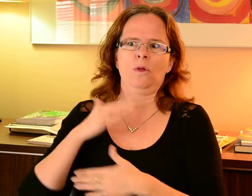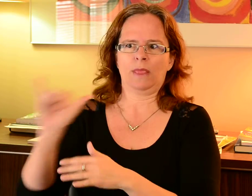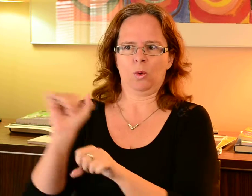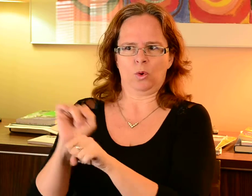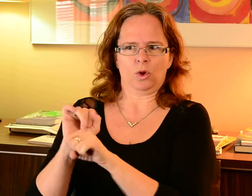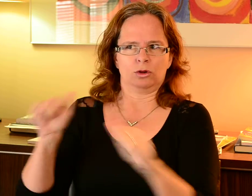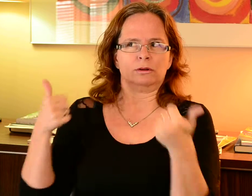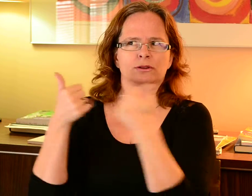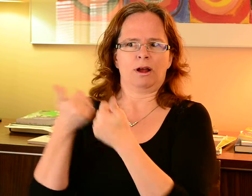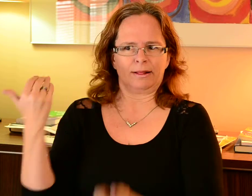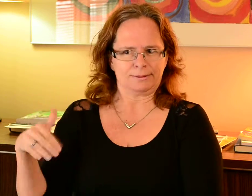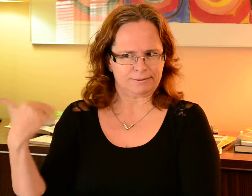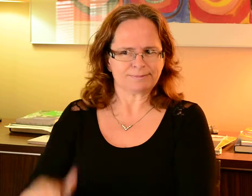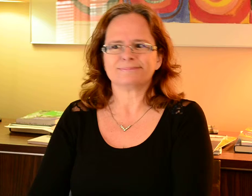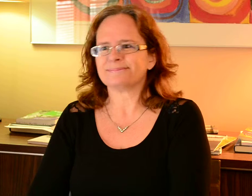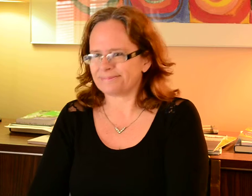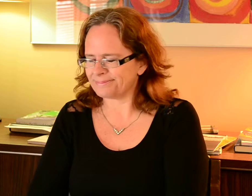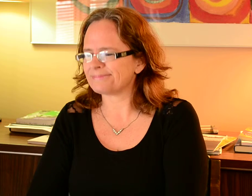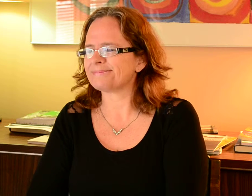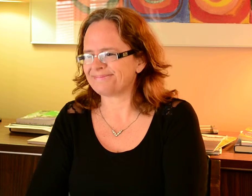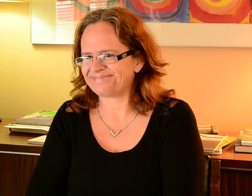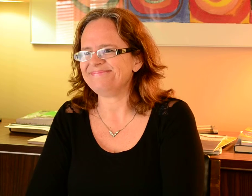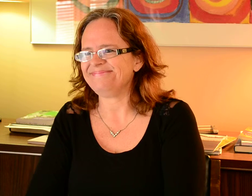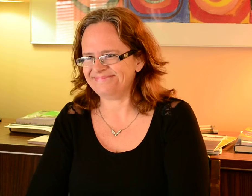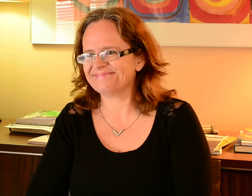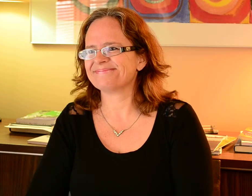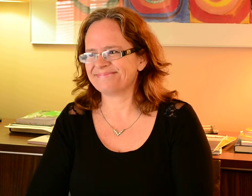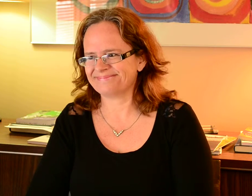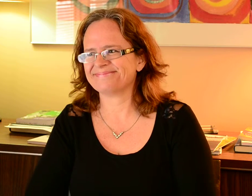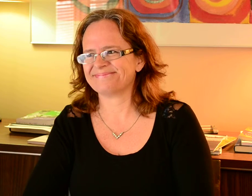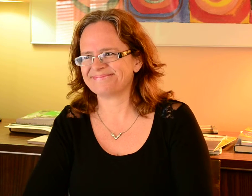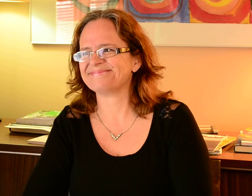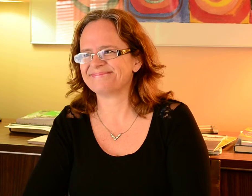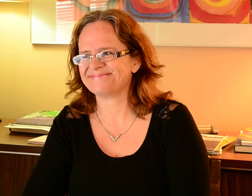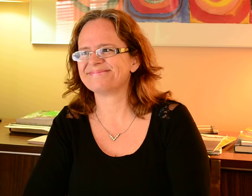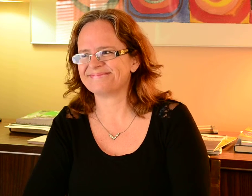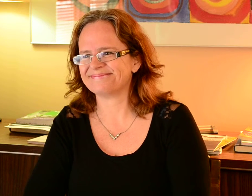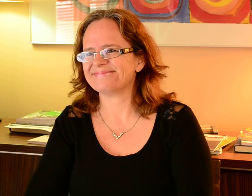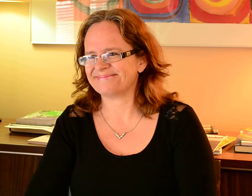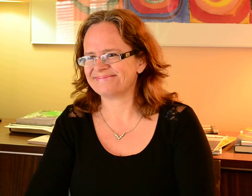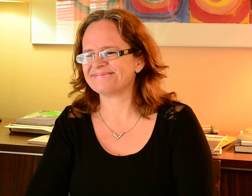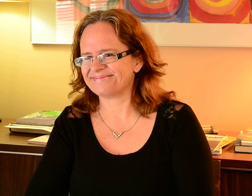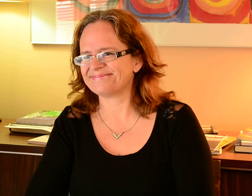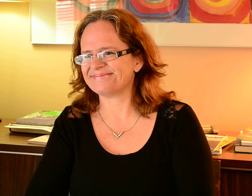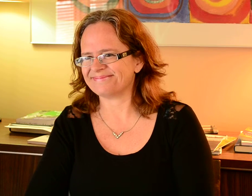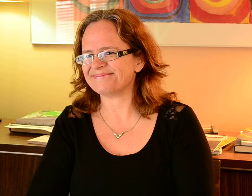for families who are raising parents, or raising children at that stage of their parenting. Very challenging. Okay.